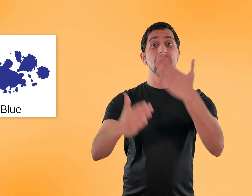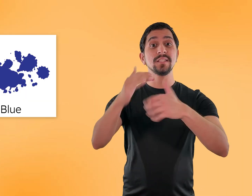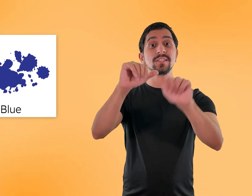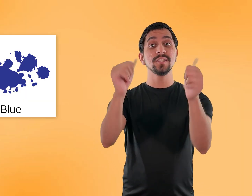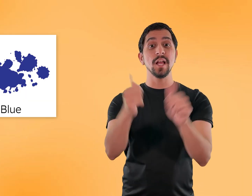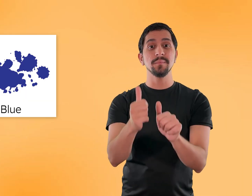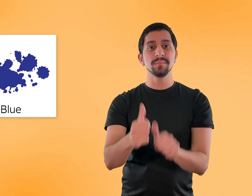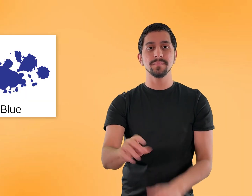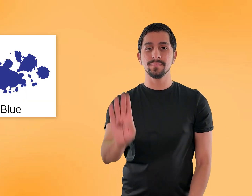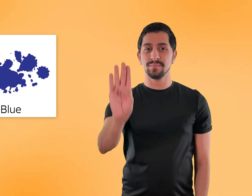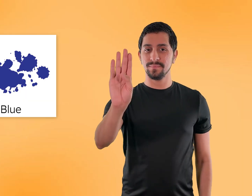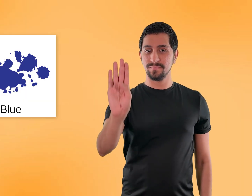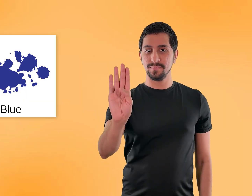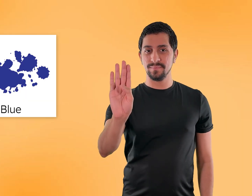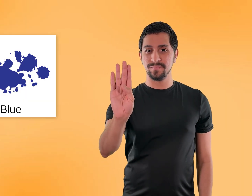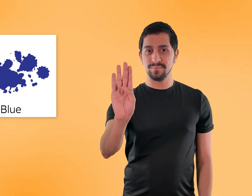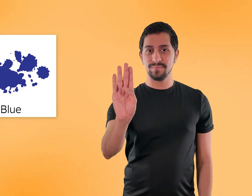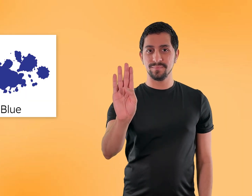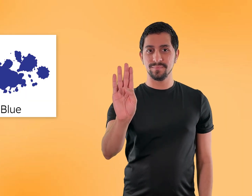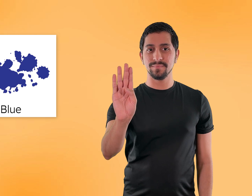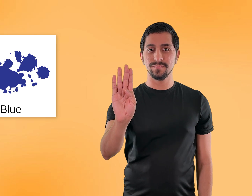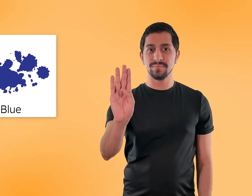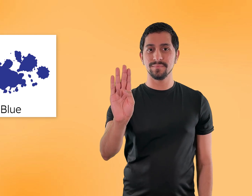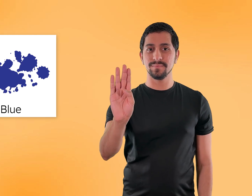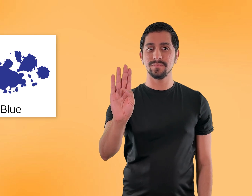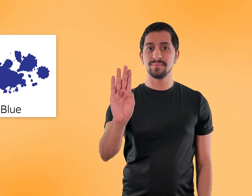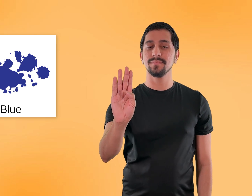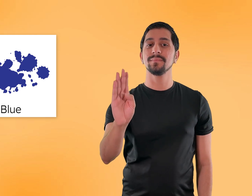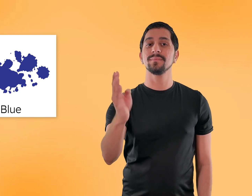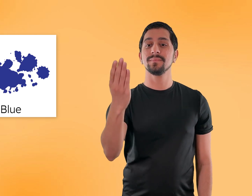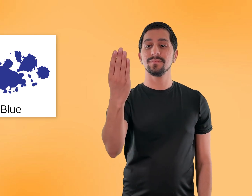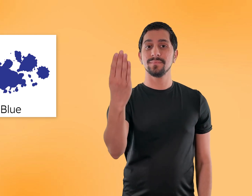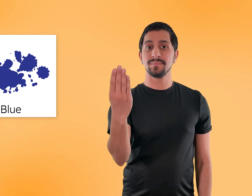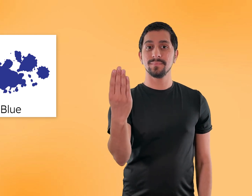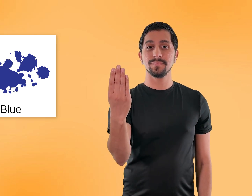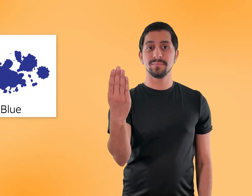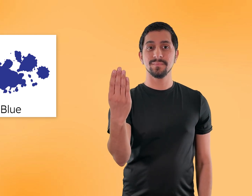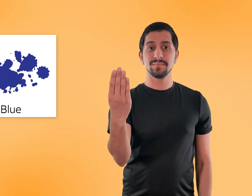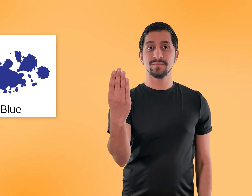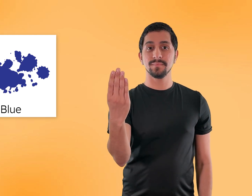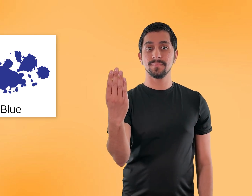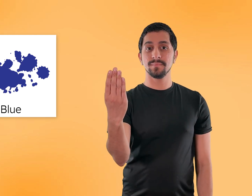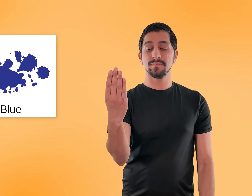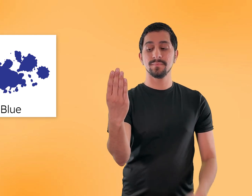use a B hand shape at your shoulder level